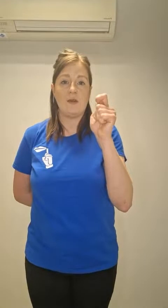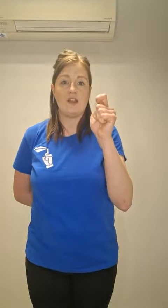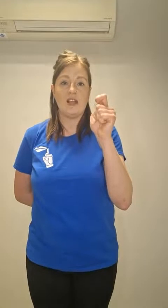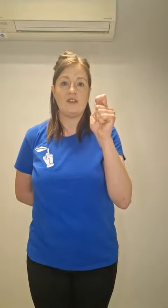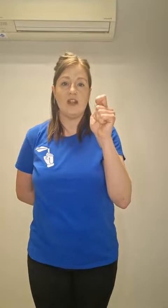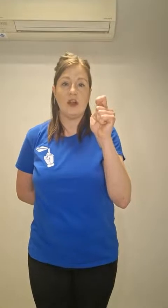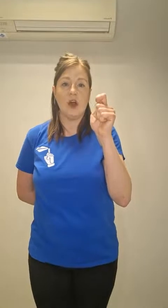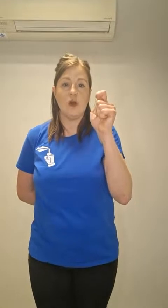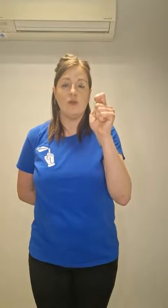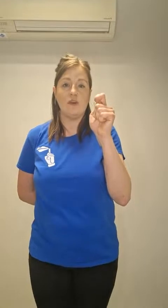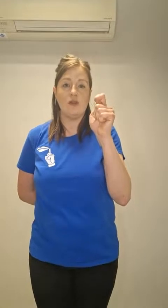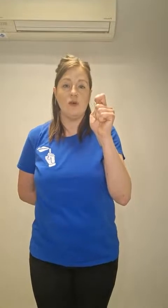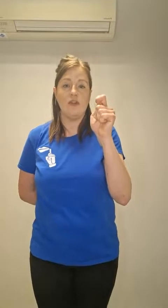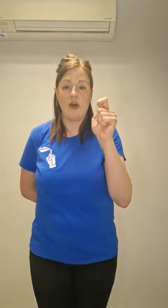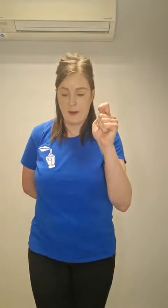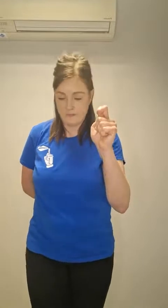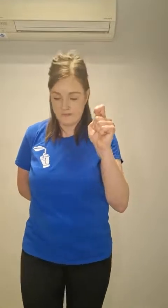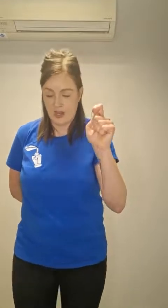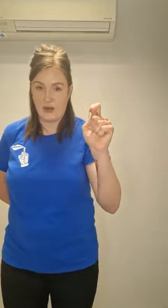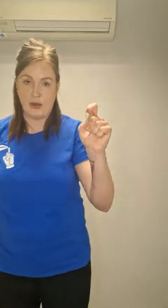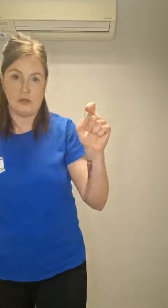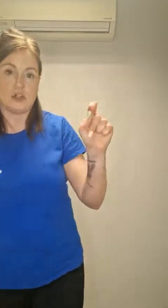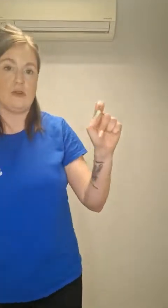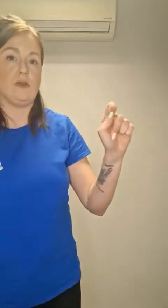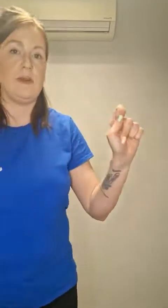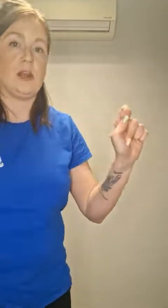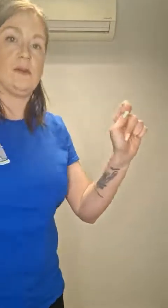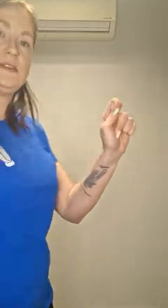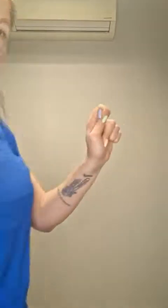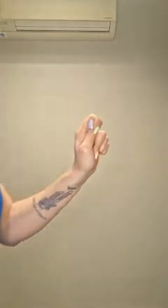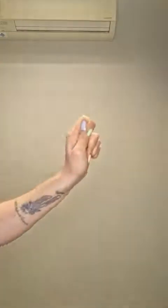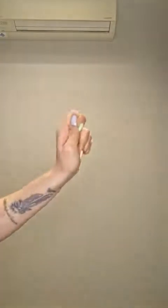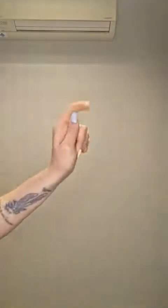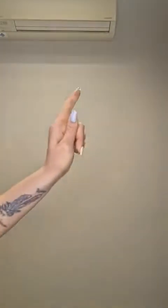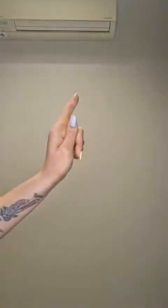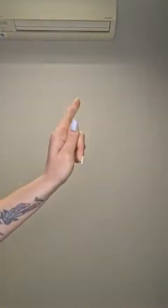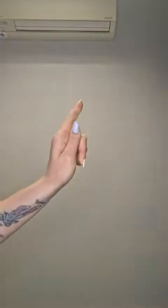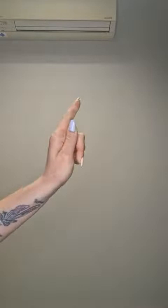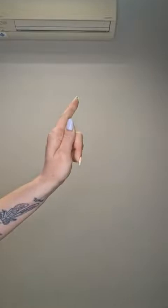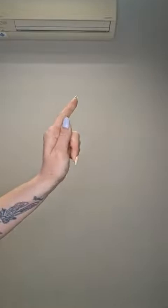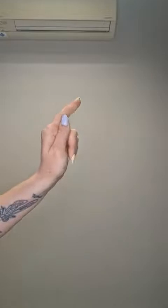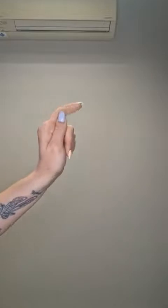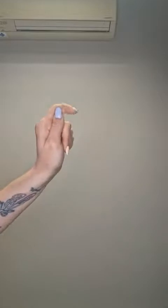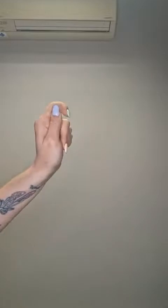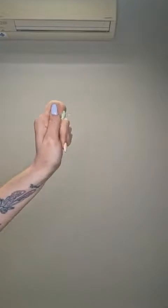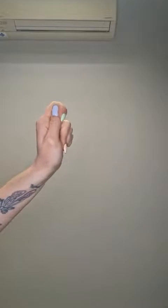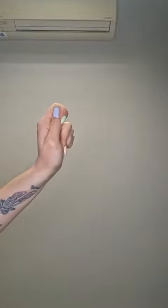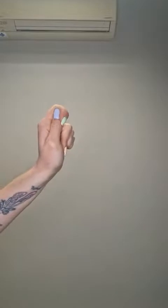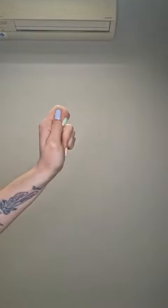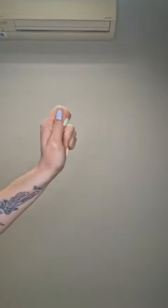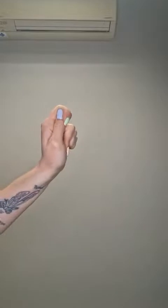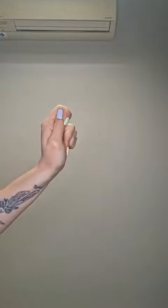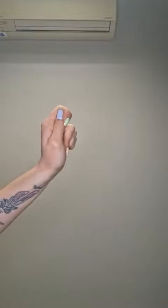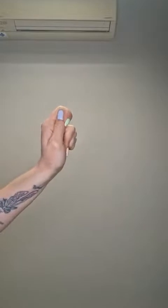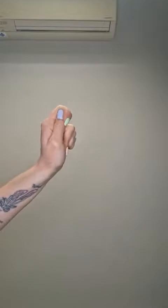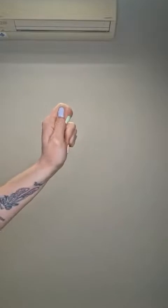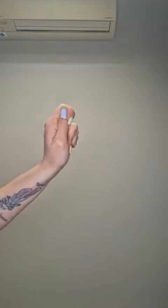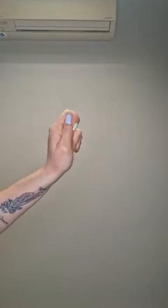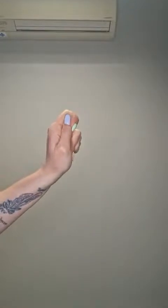index finger over your thumb, and I will show you a bit closer. So take your thumb, wrap that index finger over, and this is a tucked